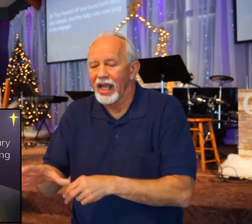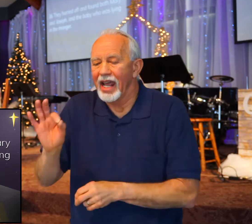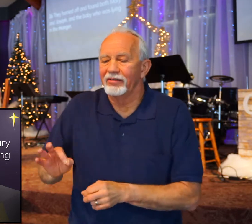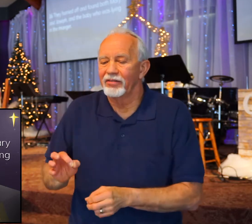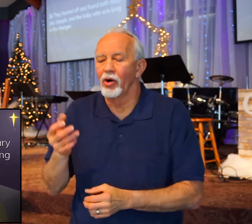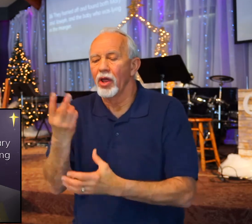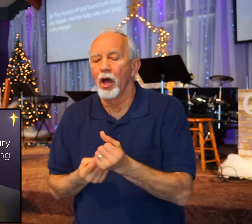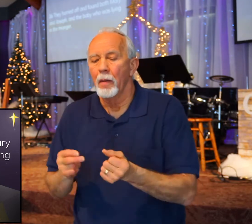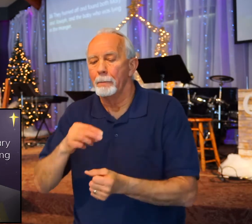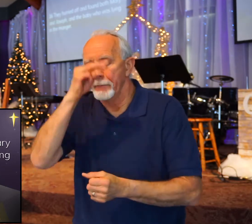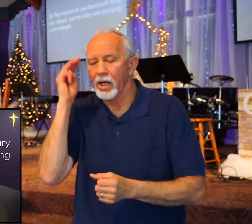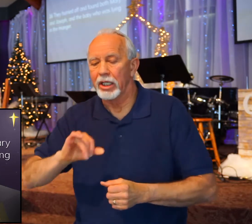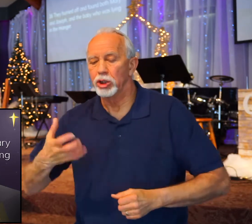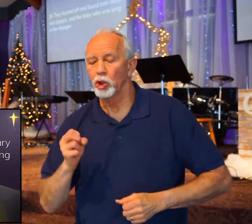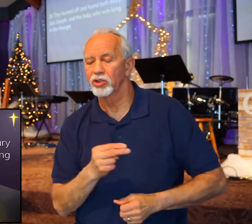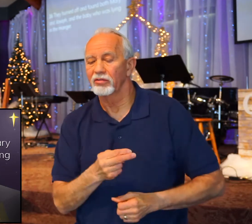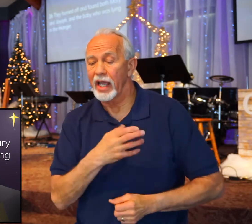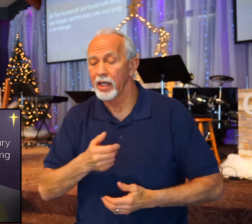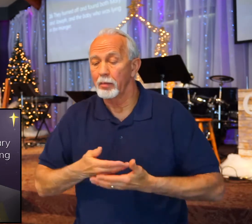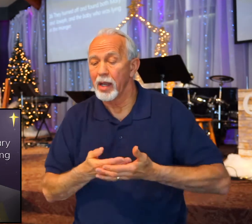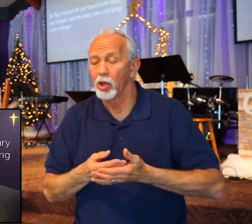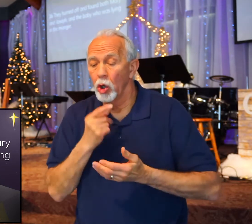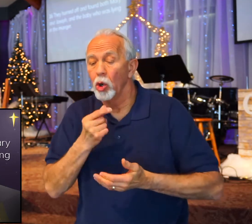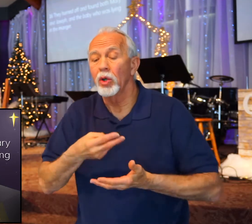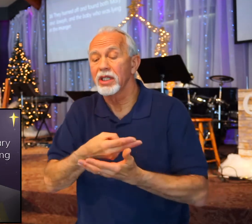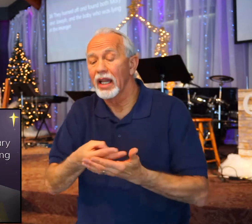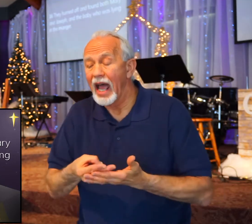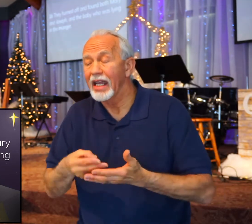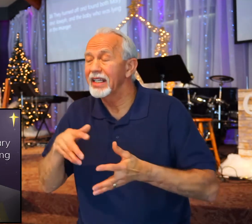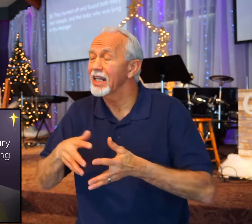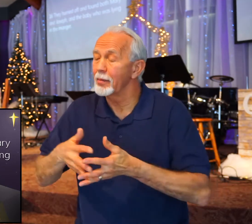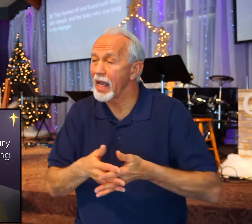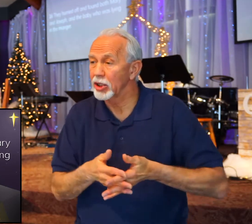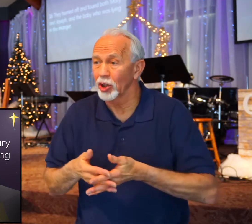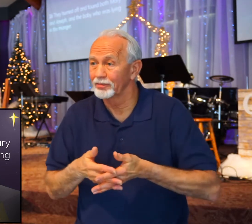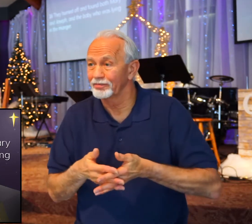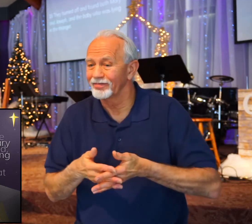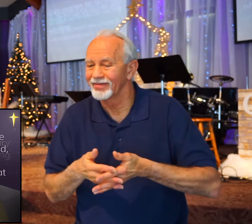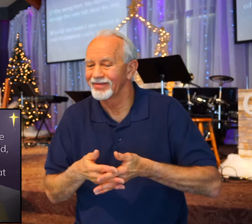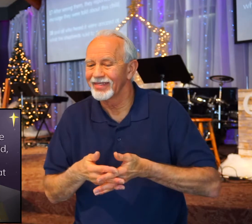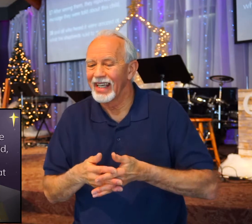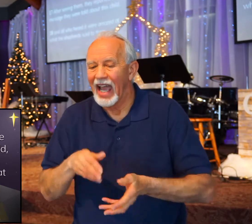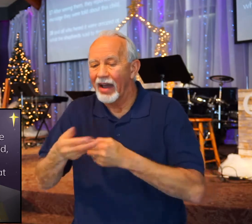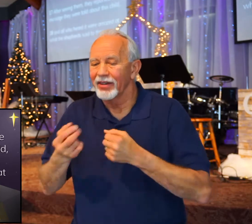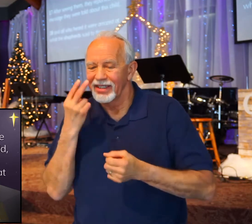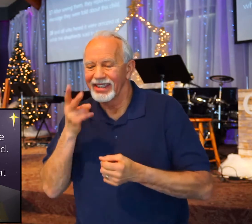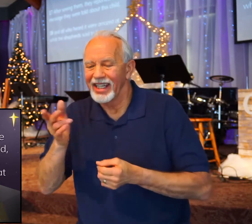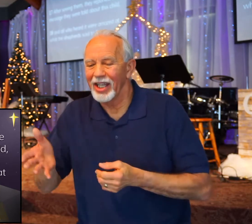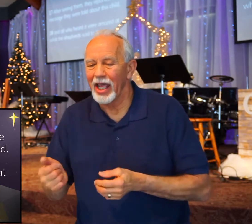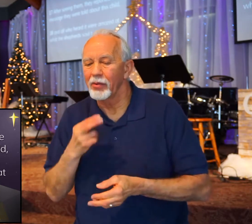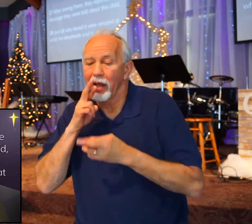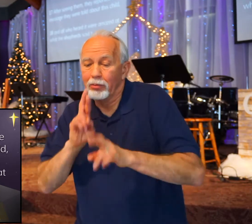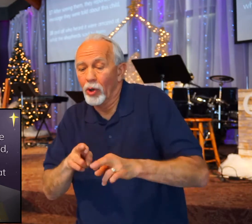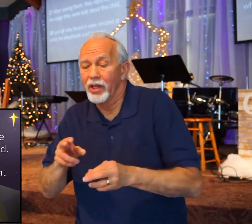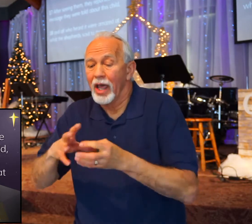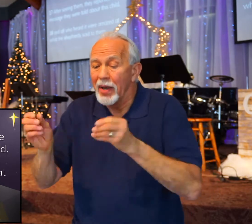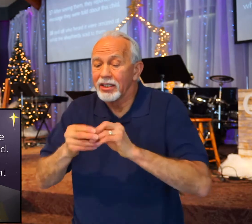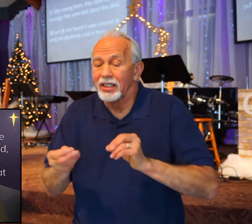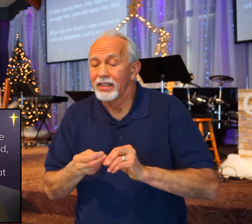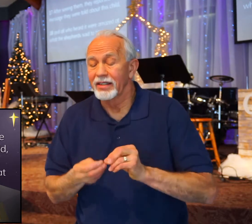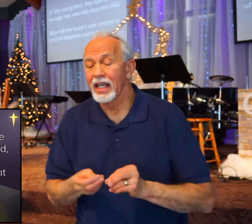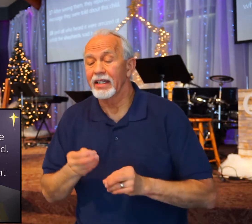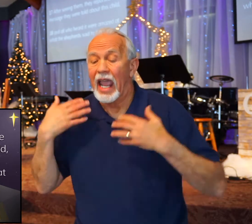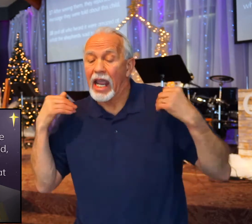both Mary and Joseph and the baby who was lying in the manger. And after seeing them, they reported the message they were